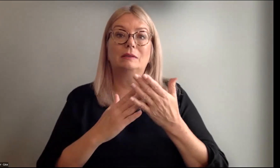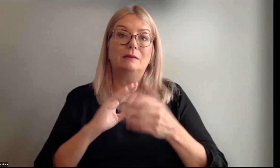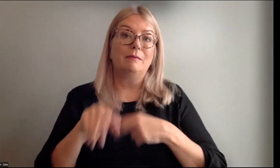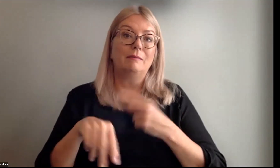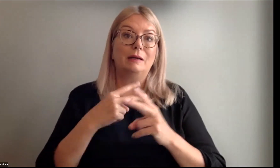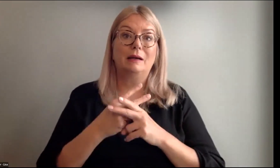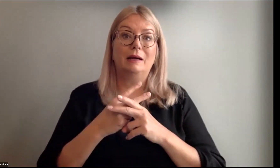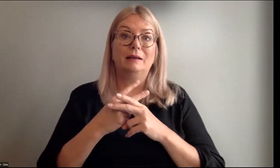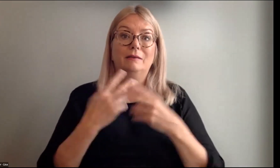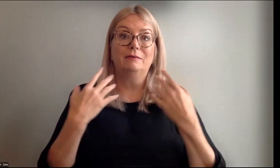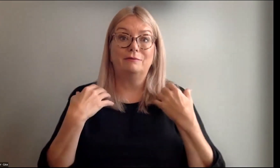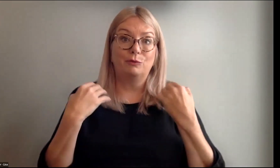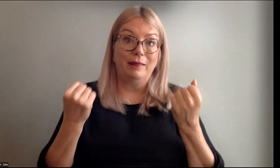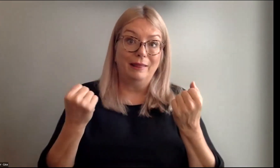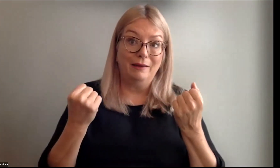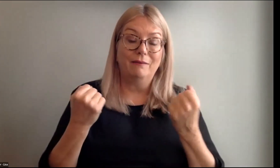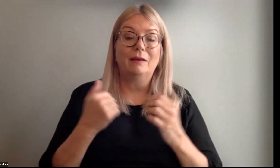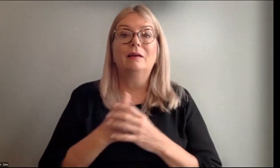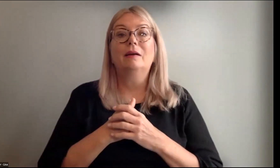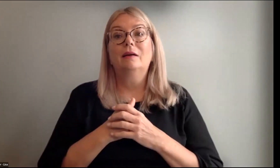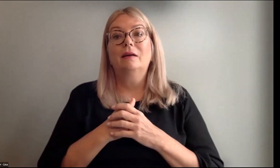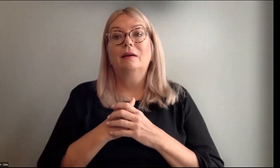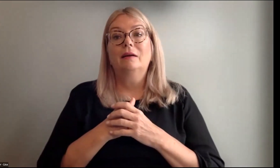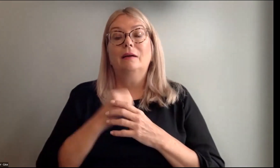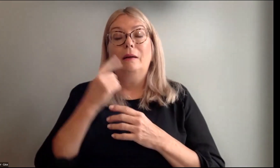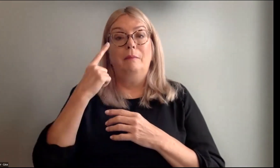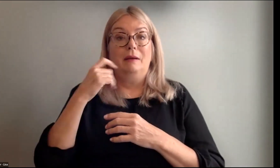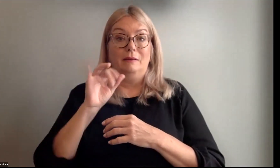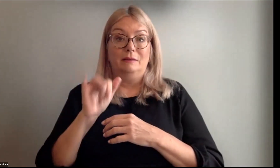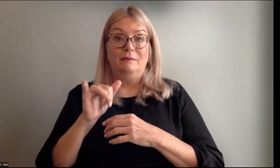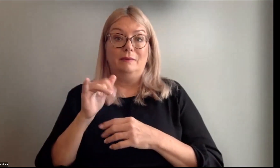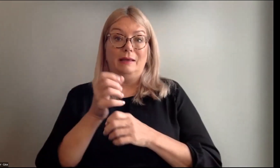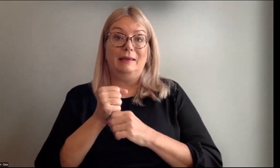situation. And because of that, I think getting this rule